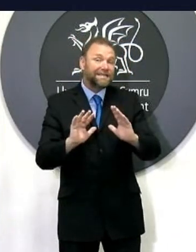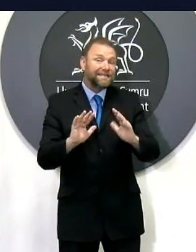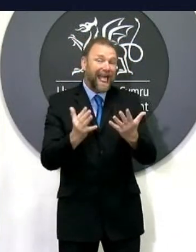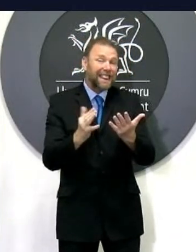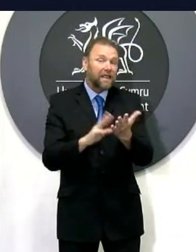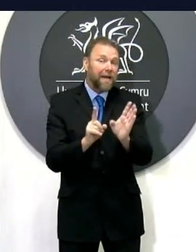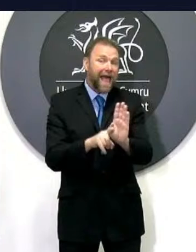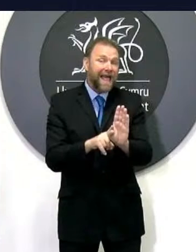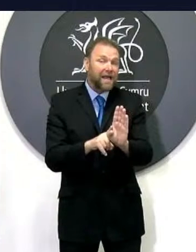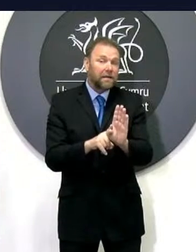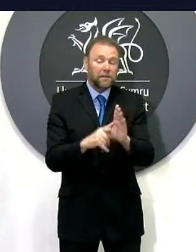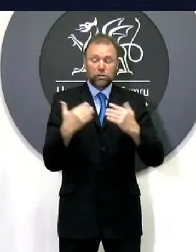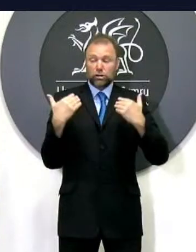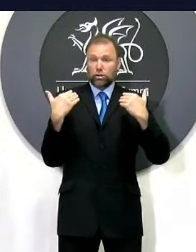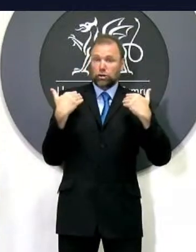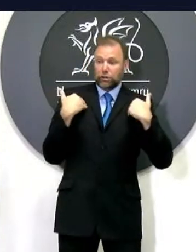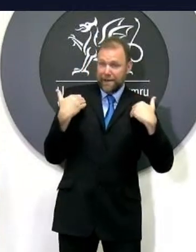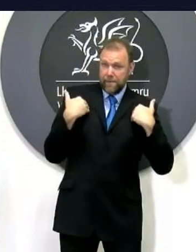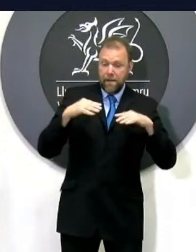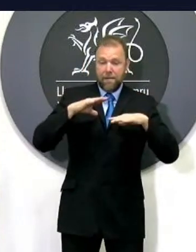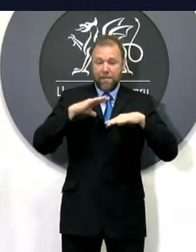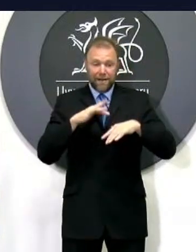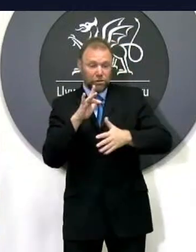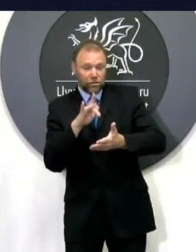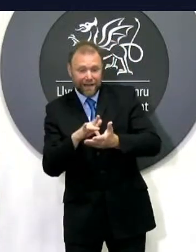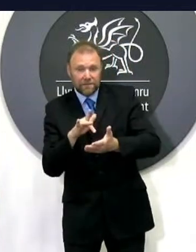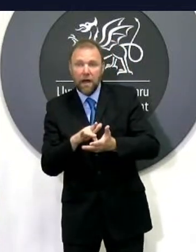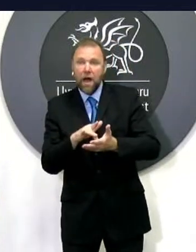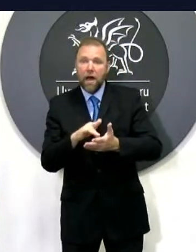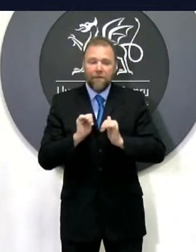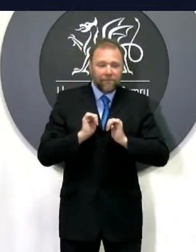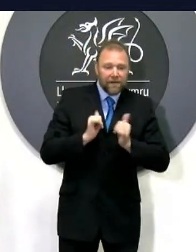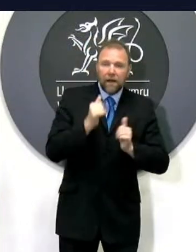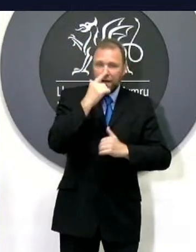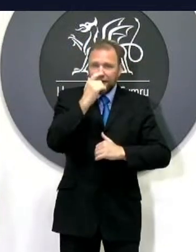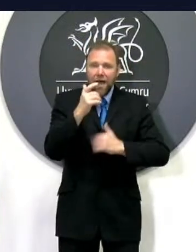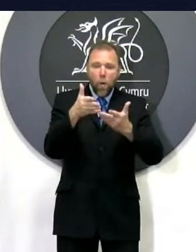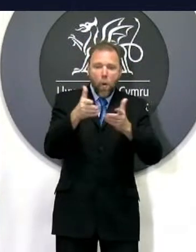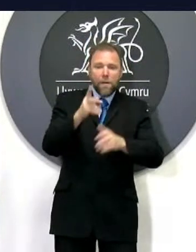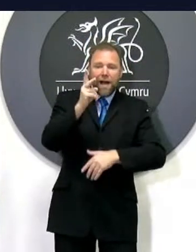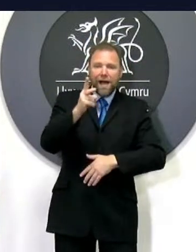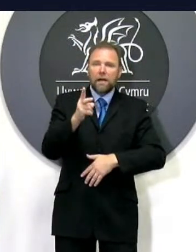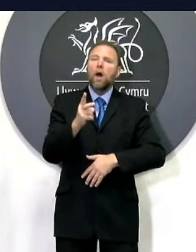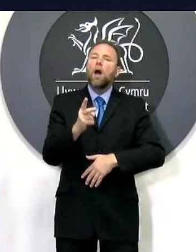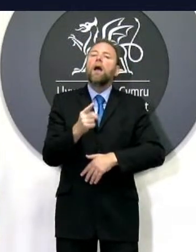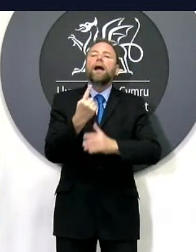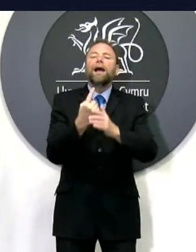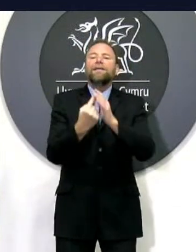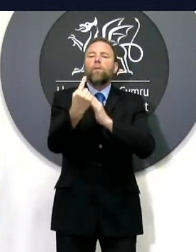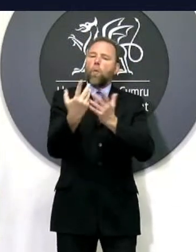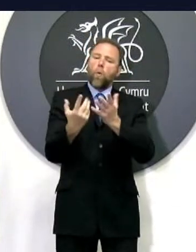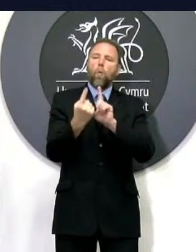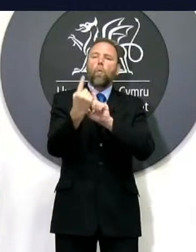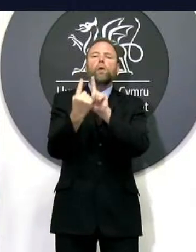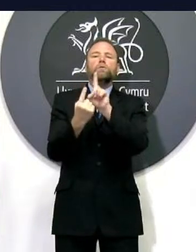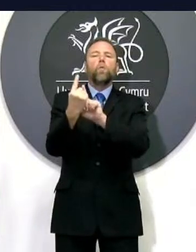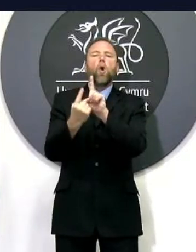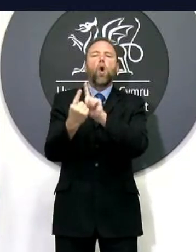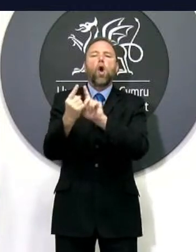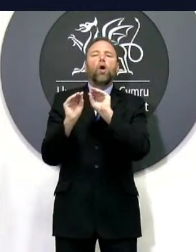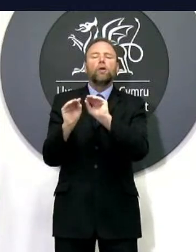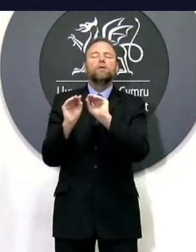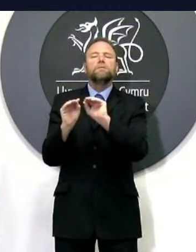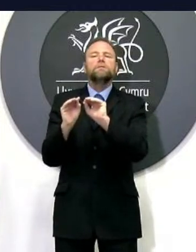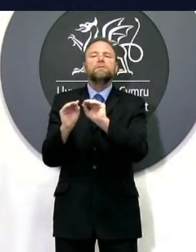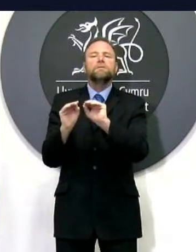gyms, leisure centres and fitness facilities will be able to reopen for individual or one-to-one training. And these will be